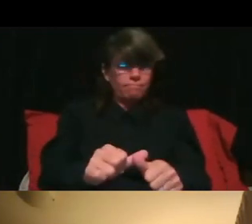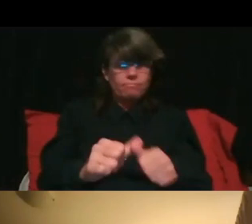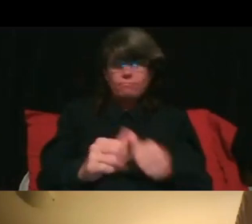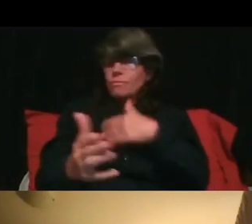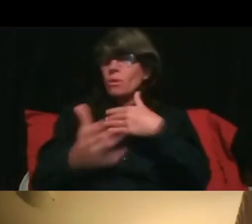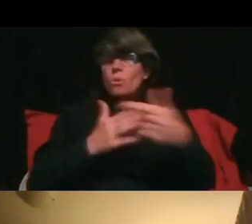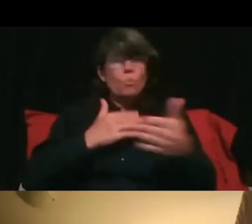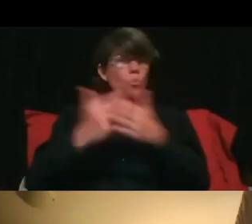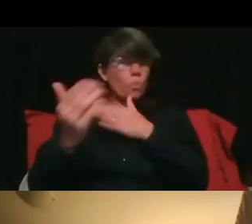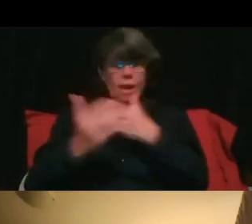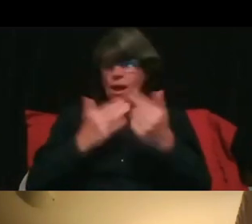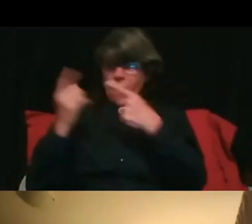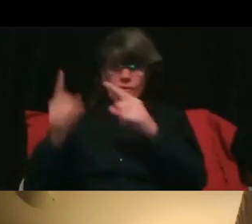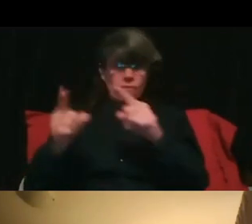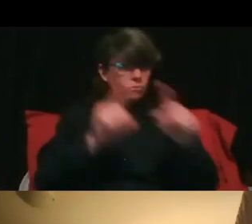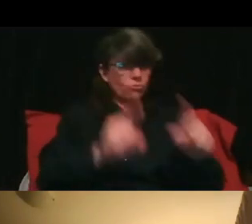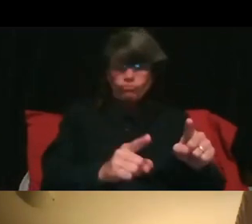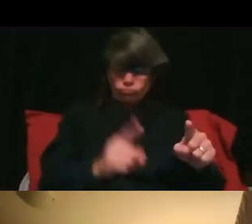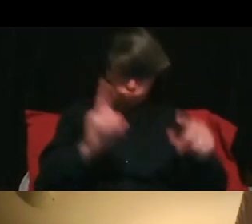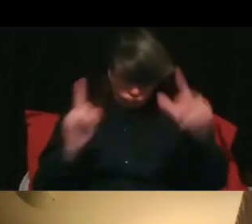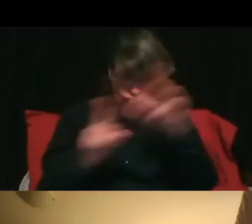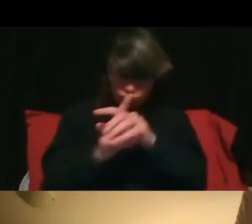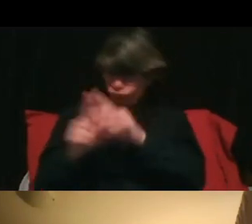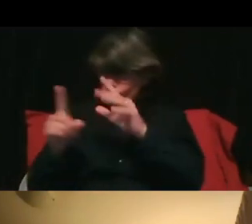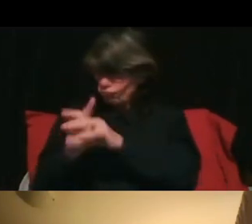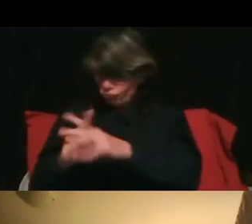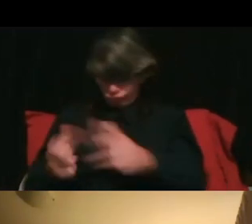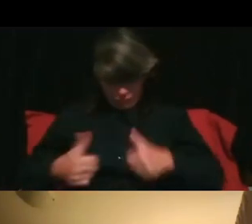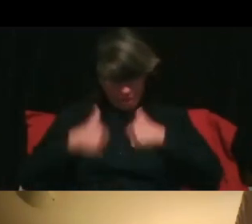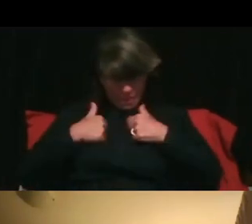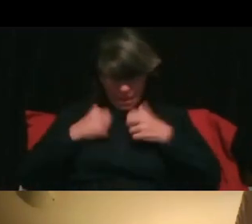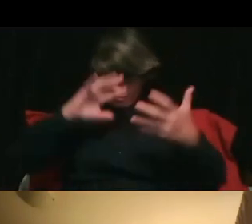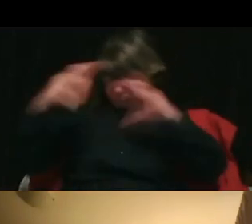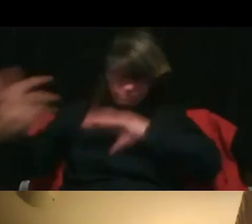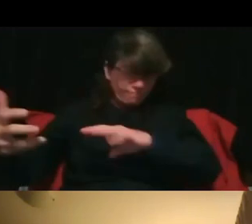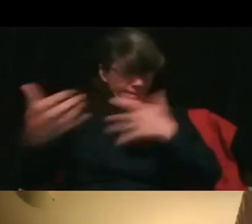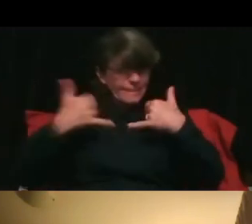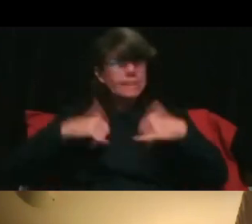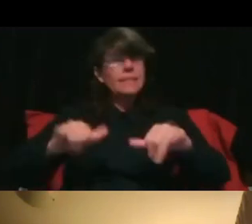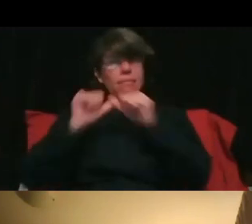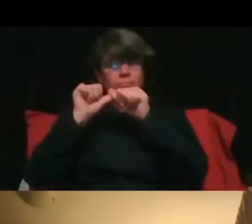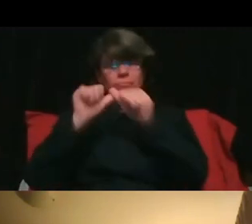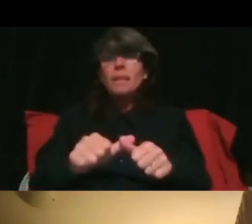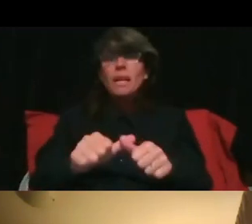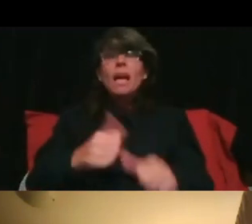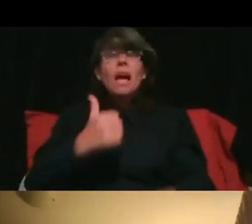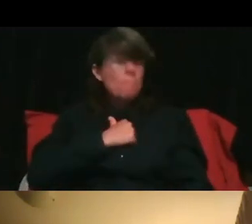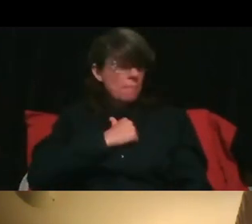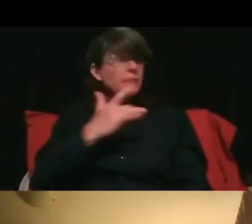whatever comes forth. And that really could really feel that.